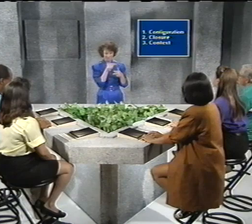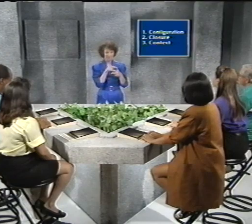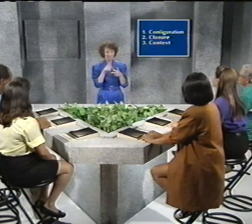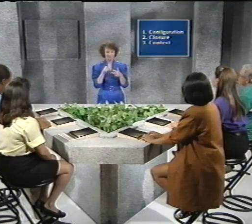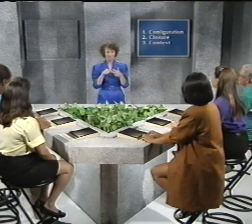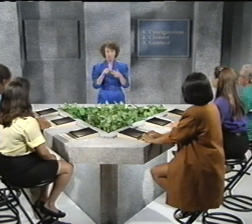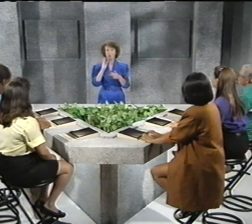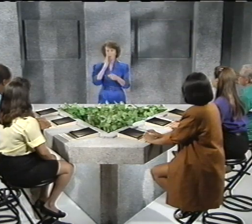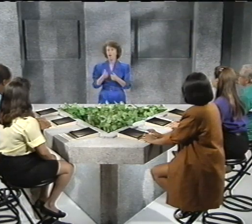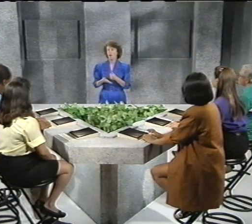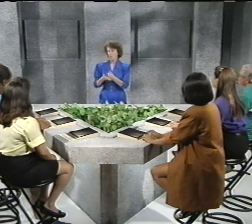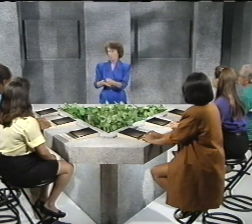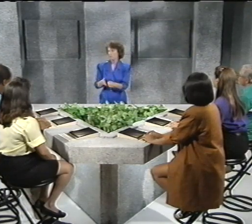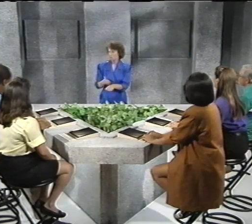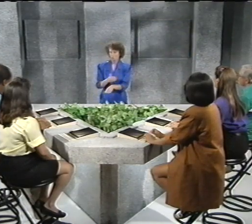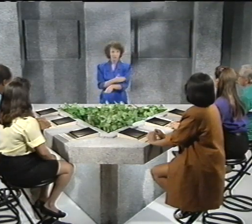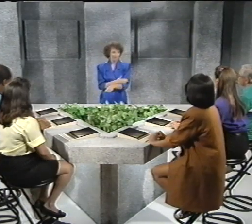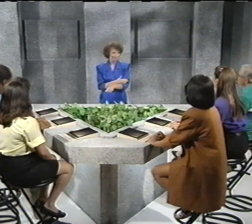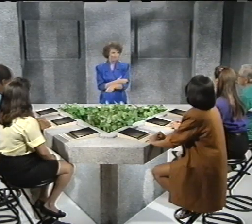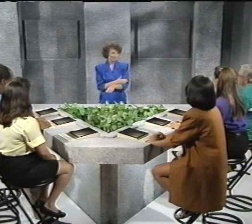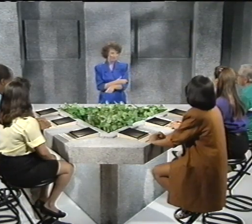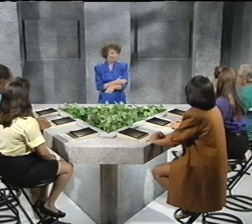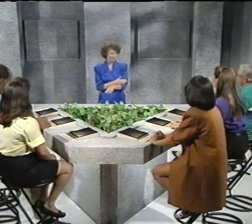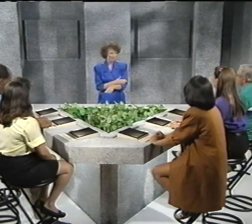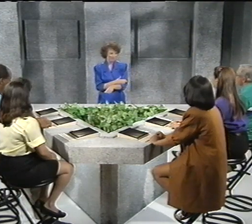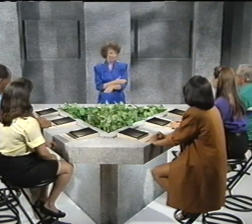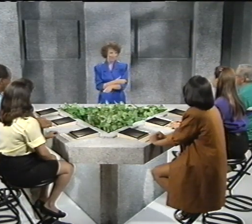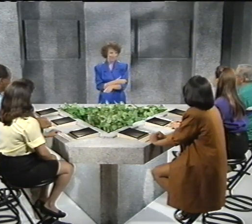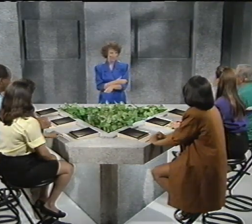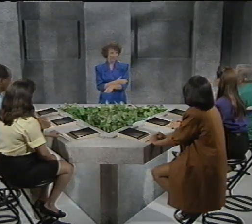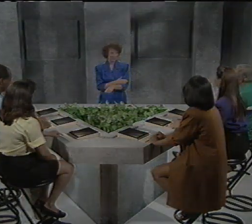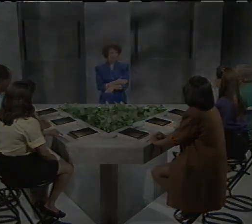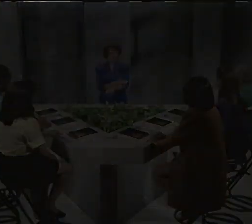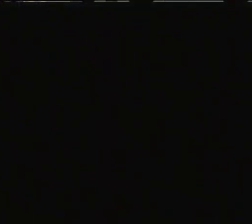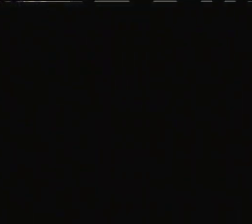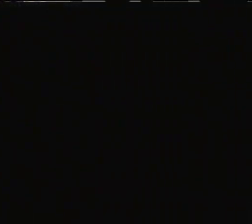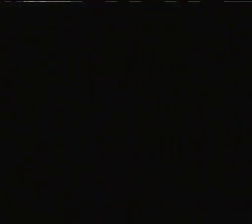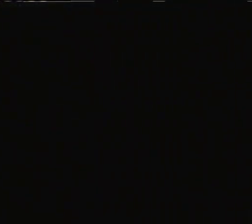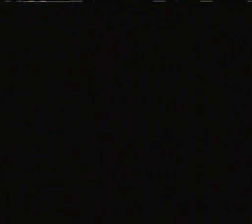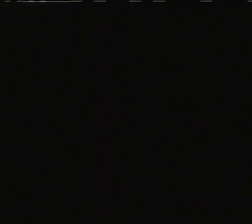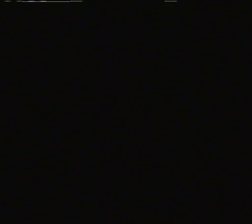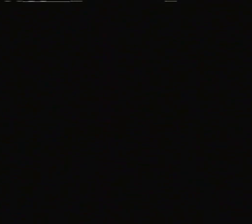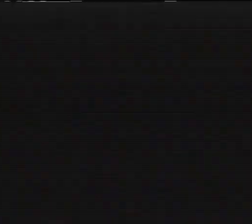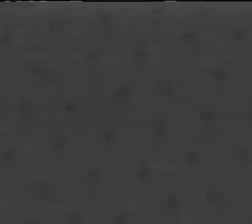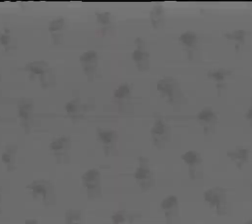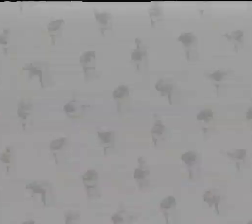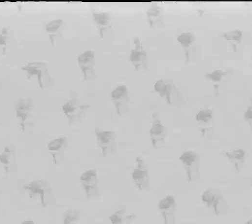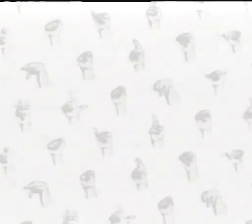word order and the situation to make use of context to anticipate what will be fingerspelled.